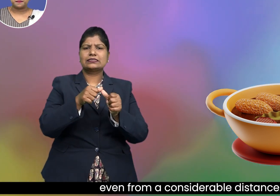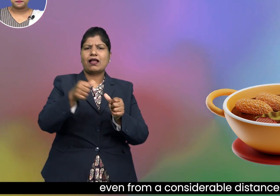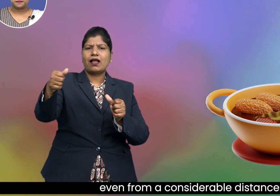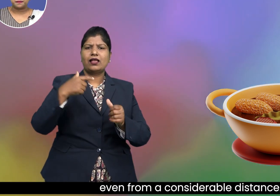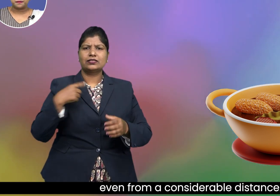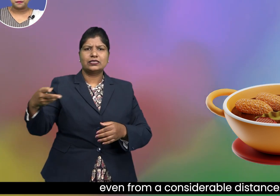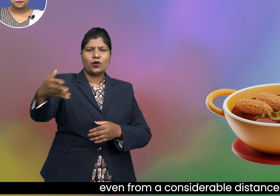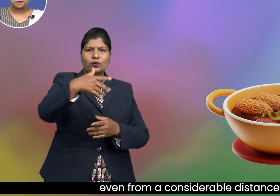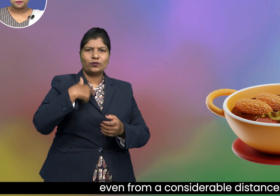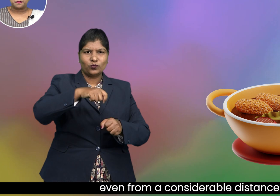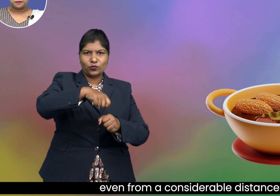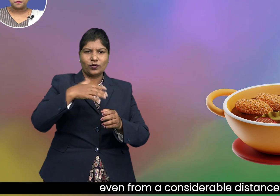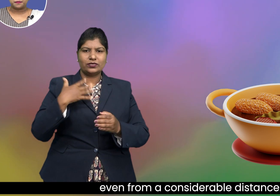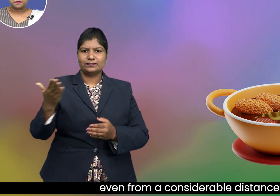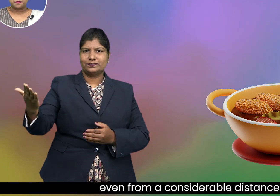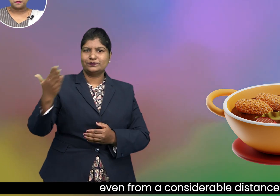distance.